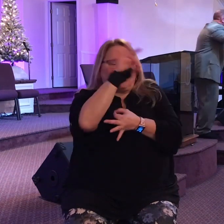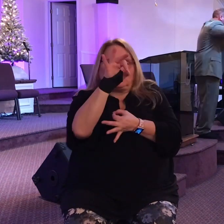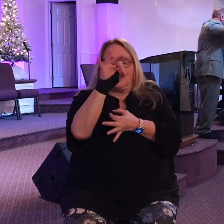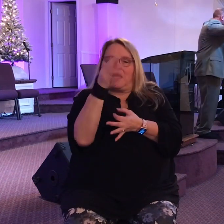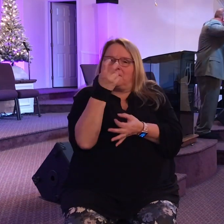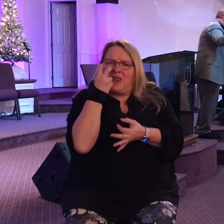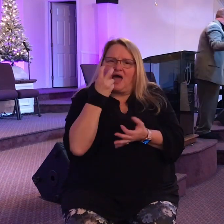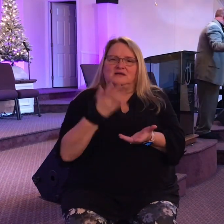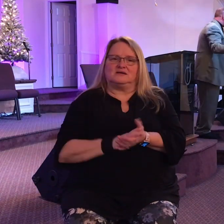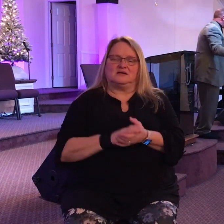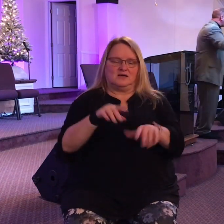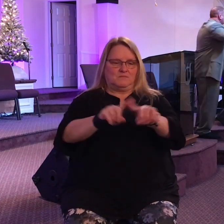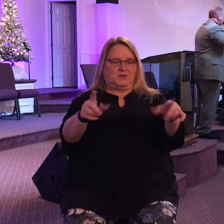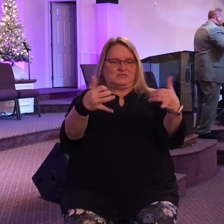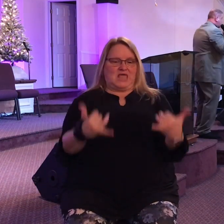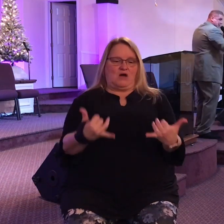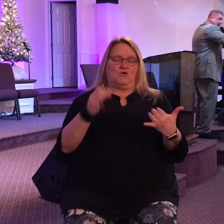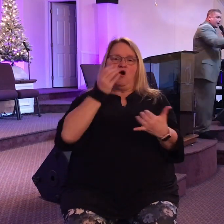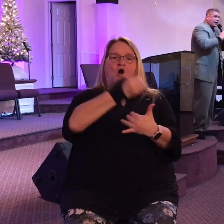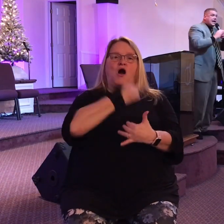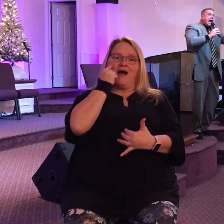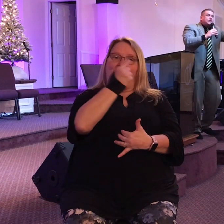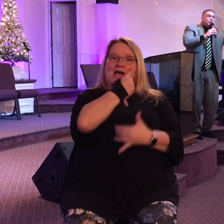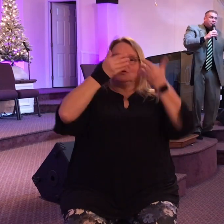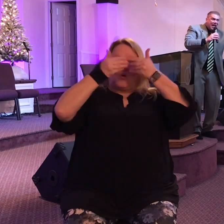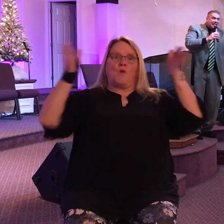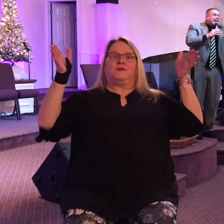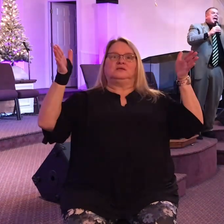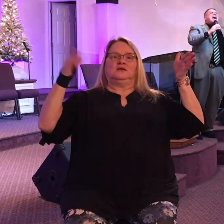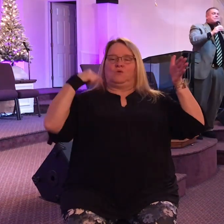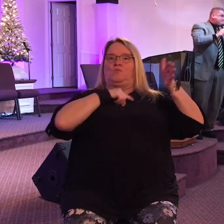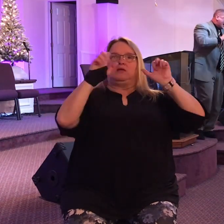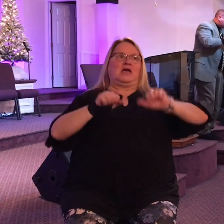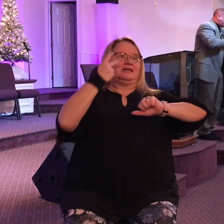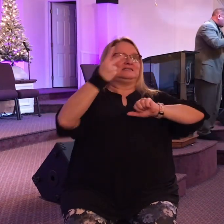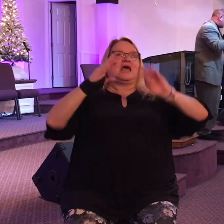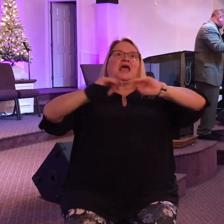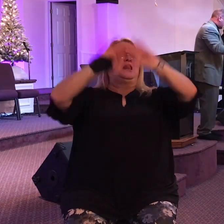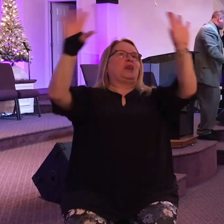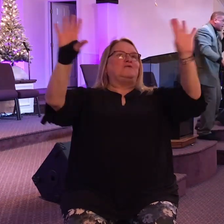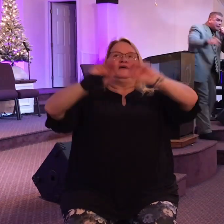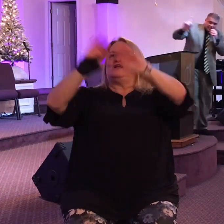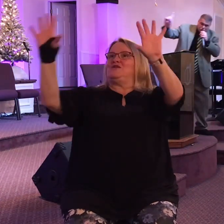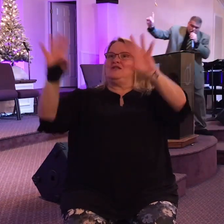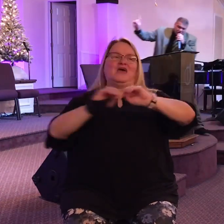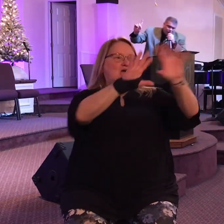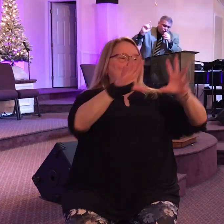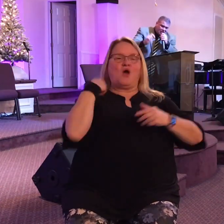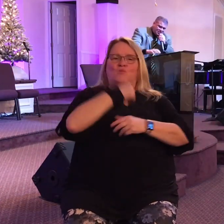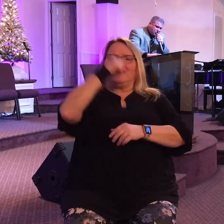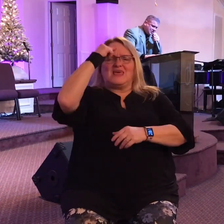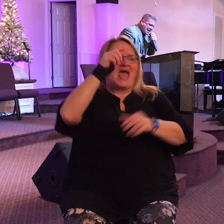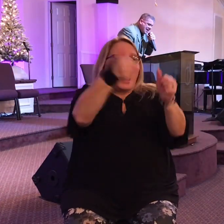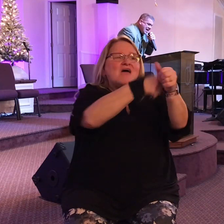said, but now that the blinders are off, you see clearly and you think that everybody's supposed to see clearly. But did you see